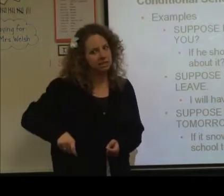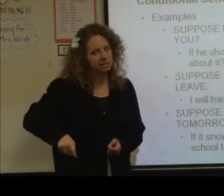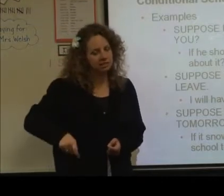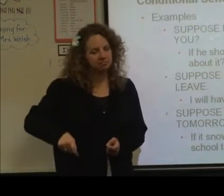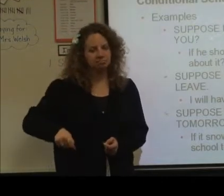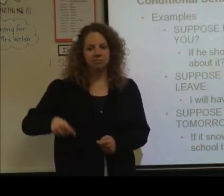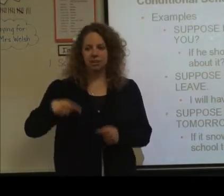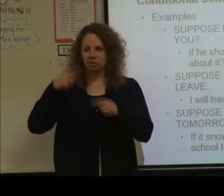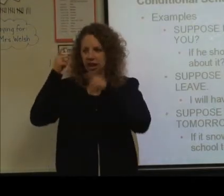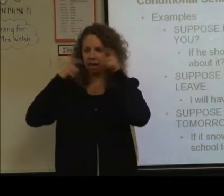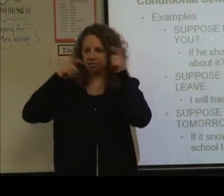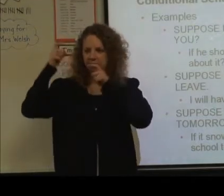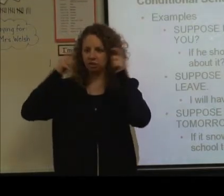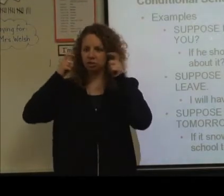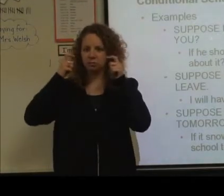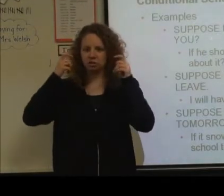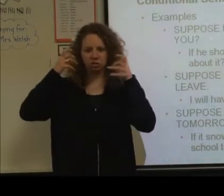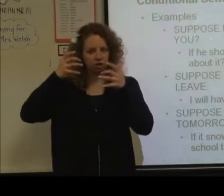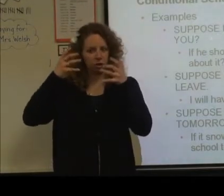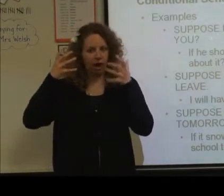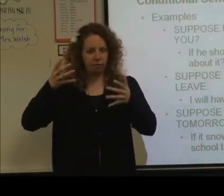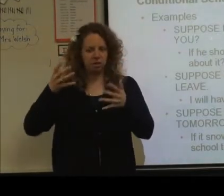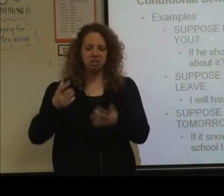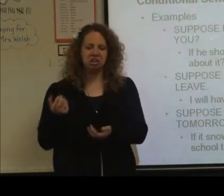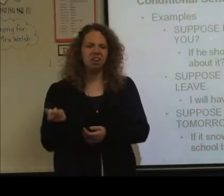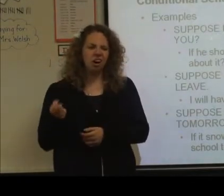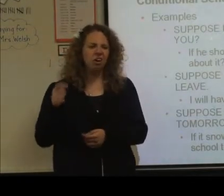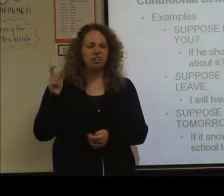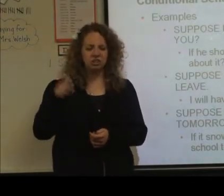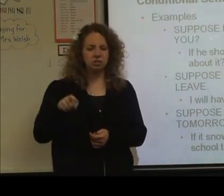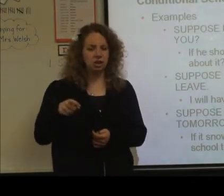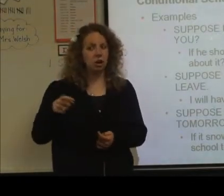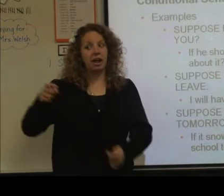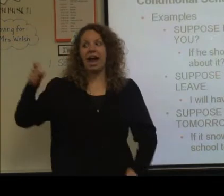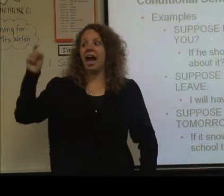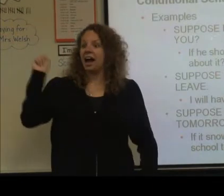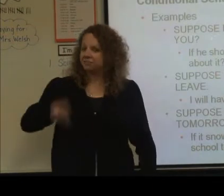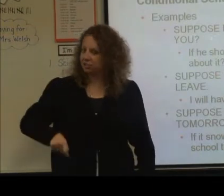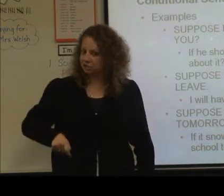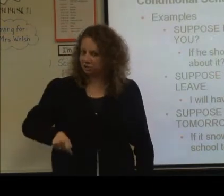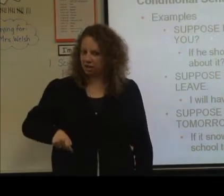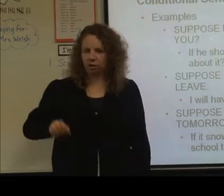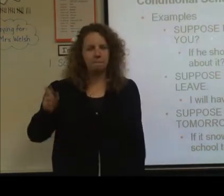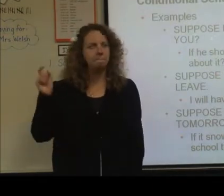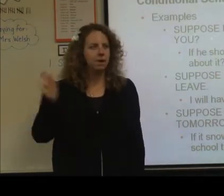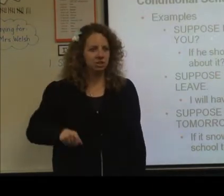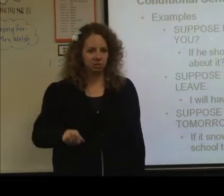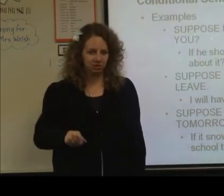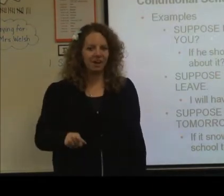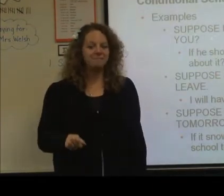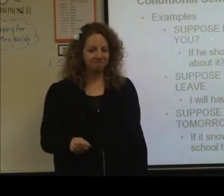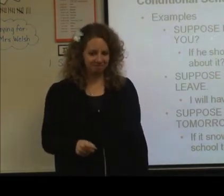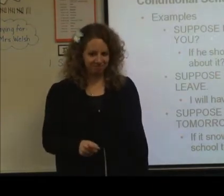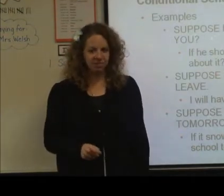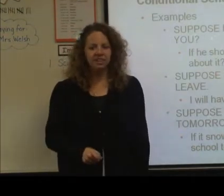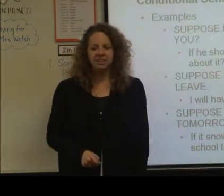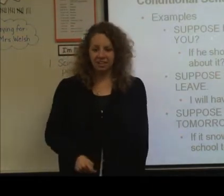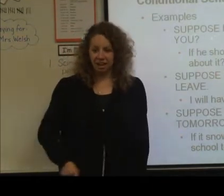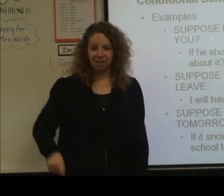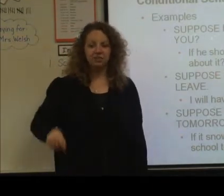must. And you can add the facial expression to show how much. Like, oh, I should do that, or I have to do that, or I must do that. Yeah.